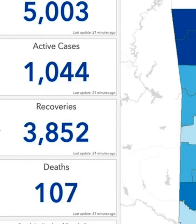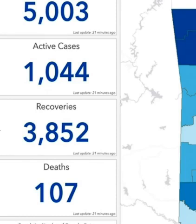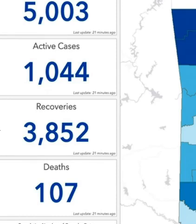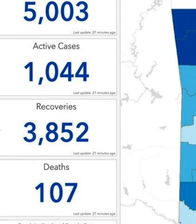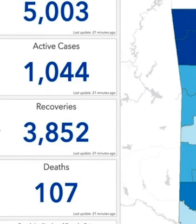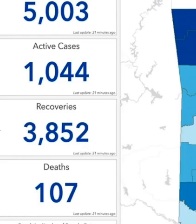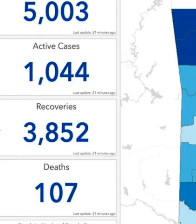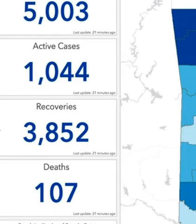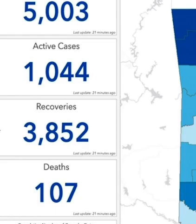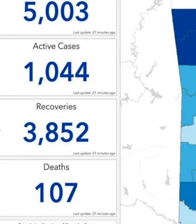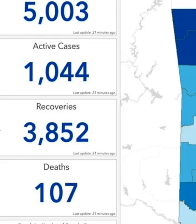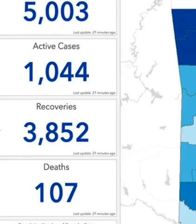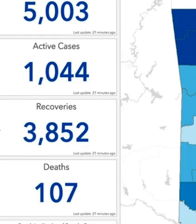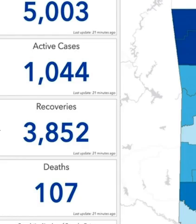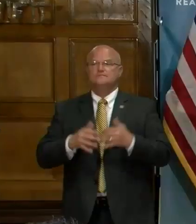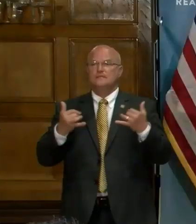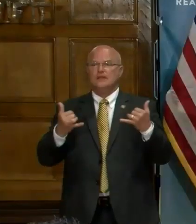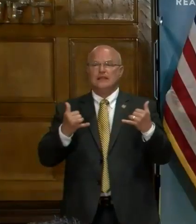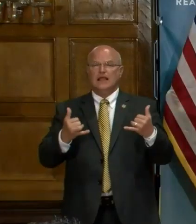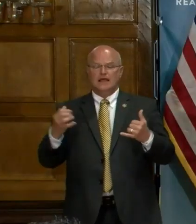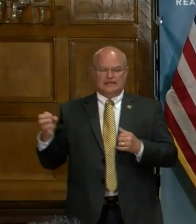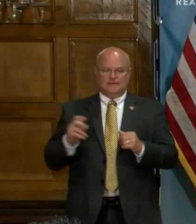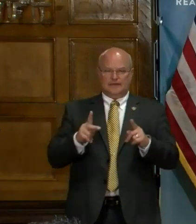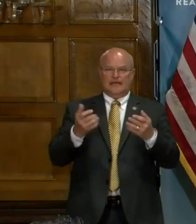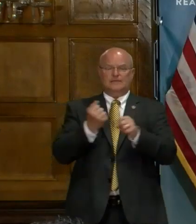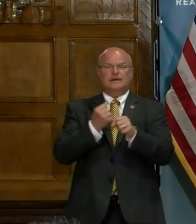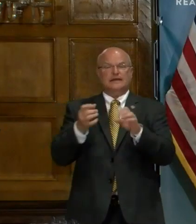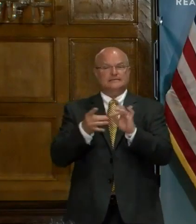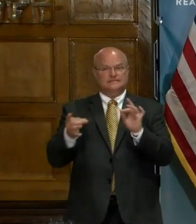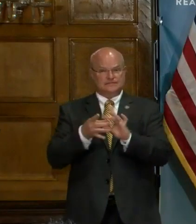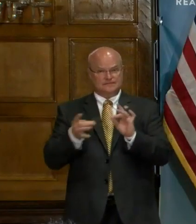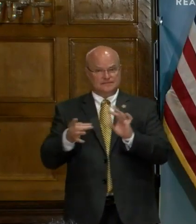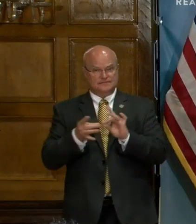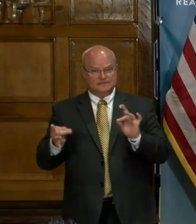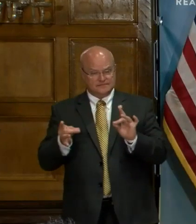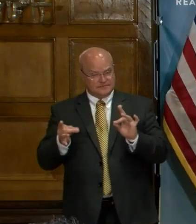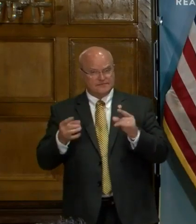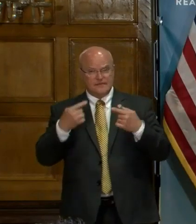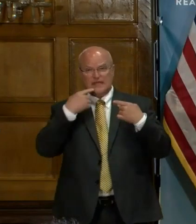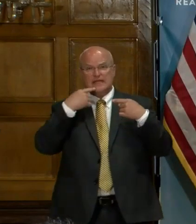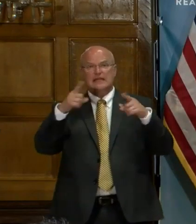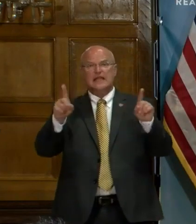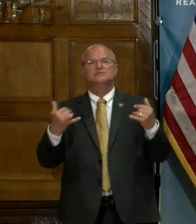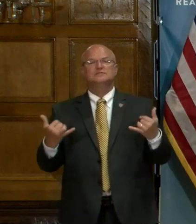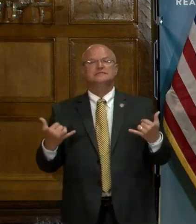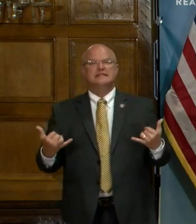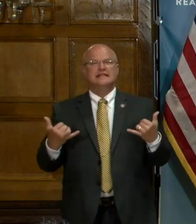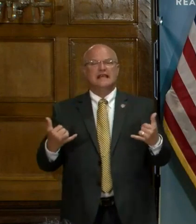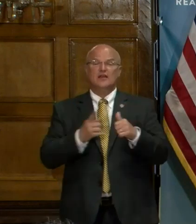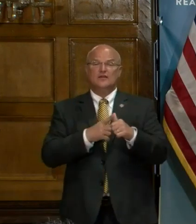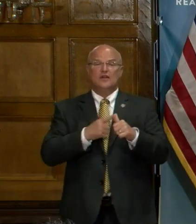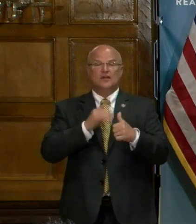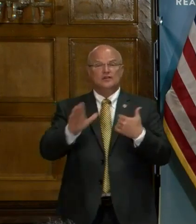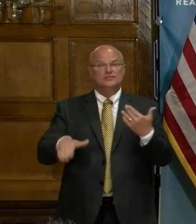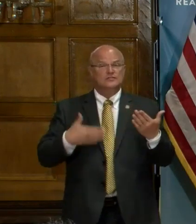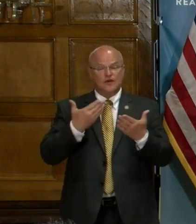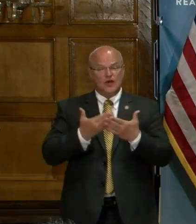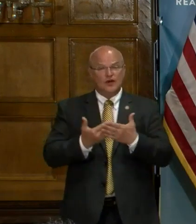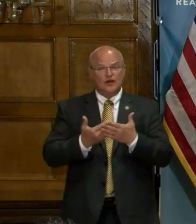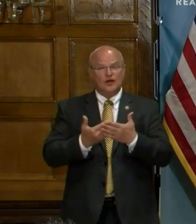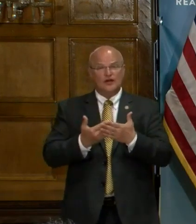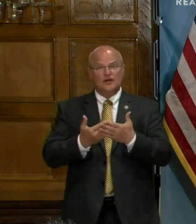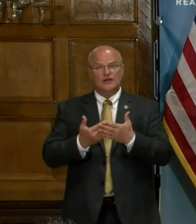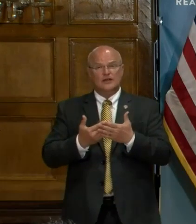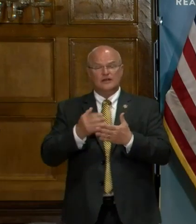county. Now, let me come back and make a couple of announcements today. First of all,